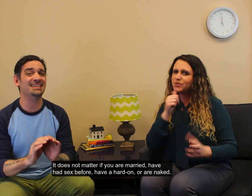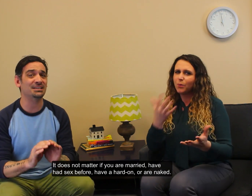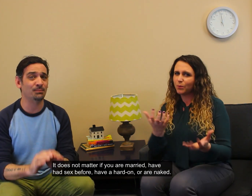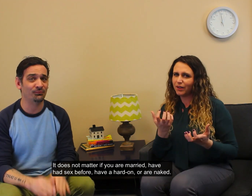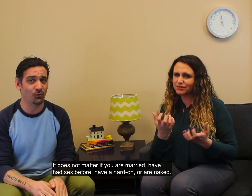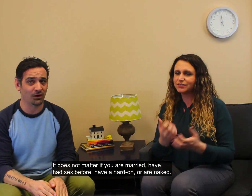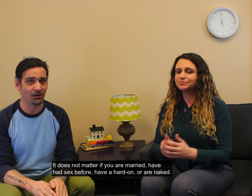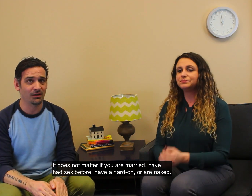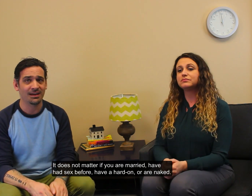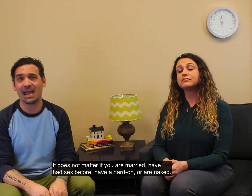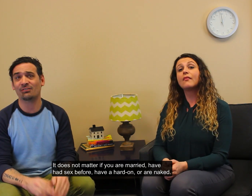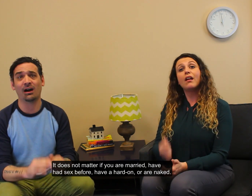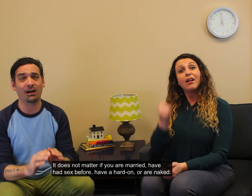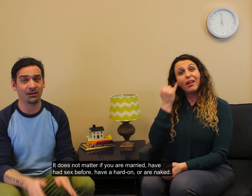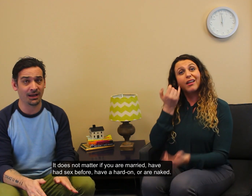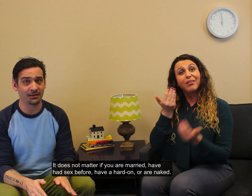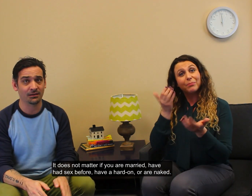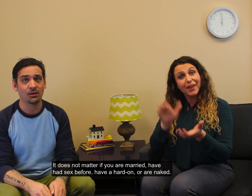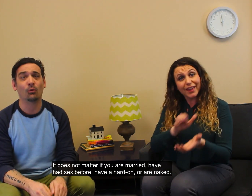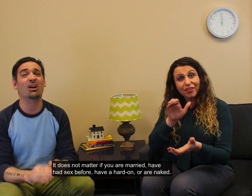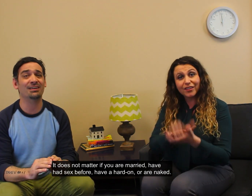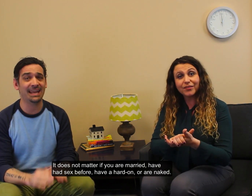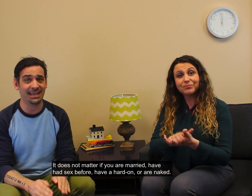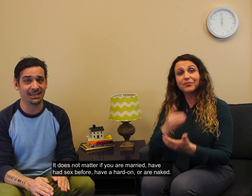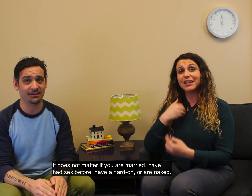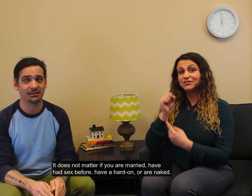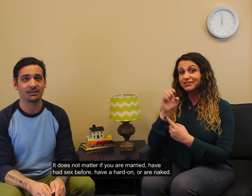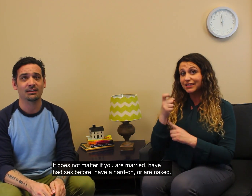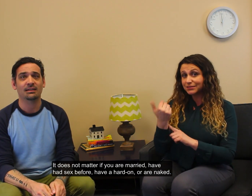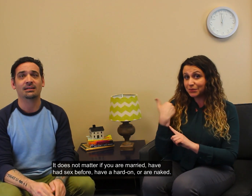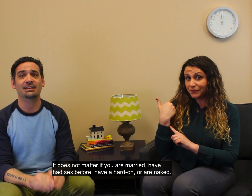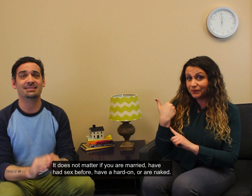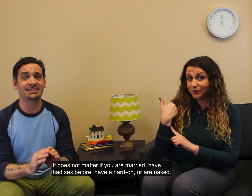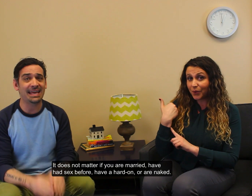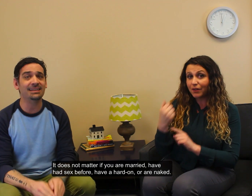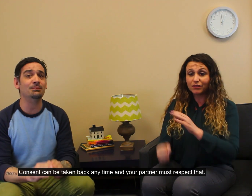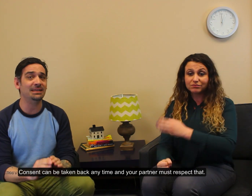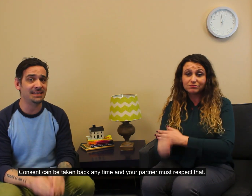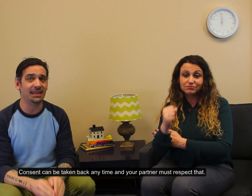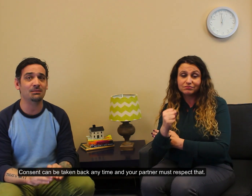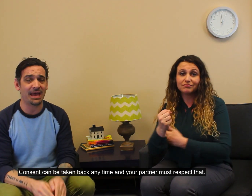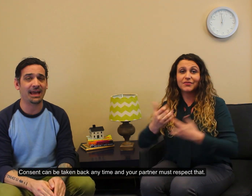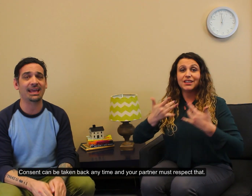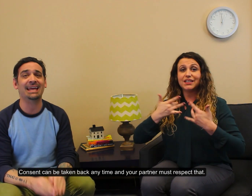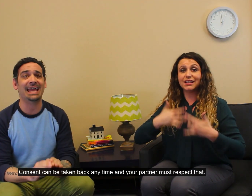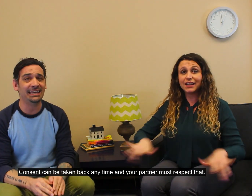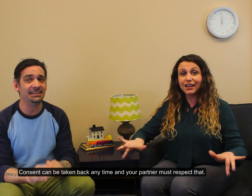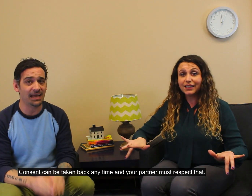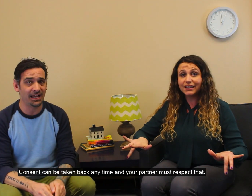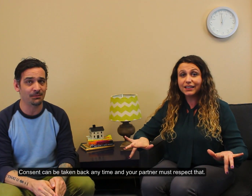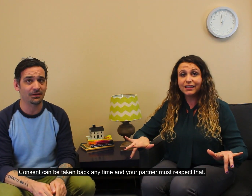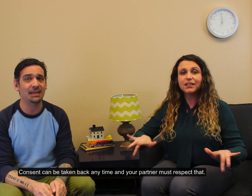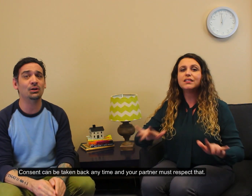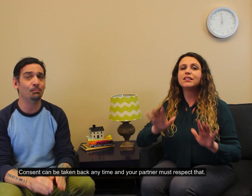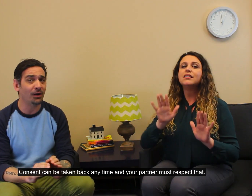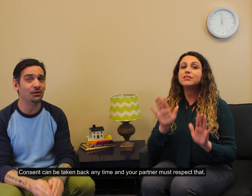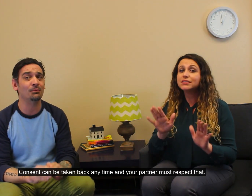sex before, have a hard-on, or are naked. Consent can be taken back at any time, and your partner